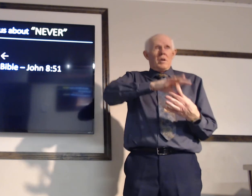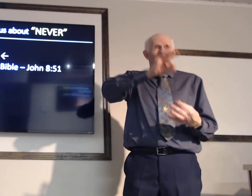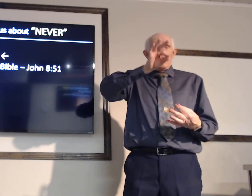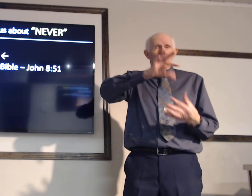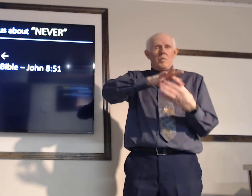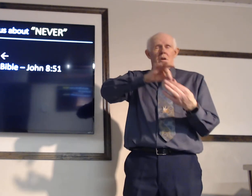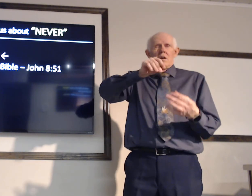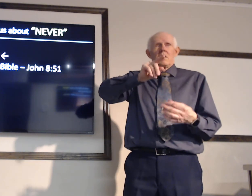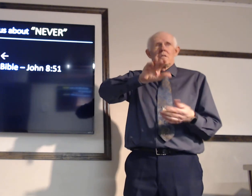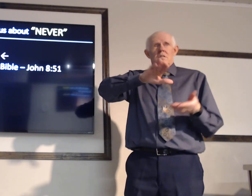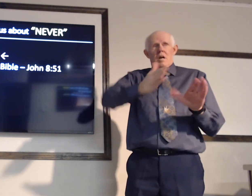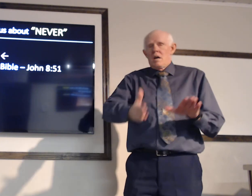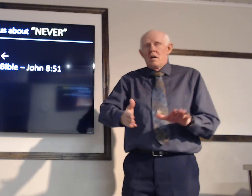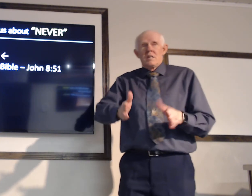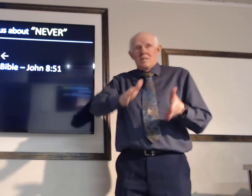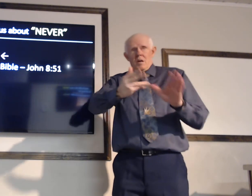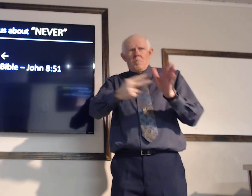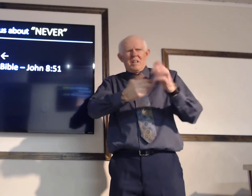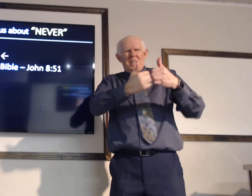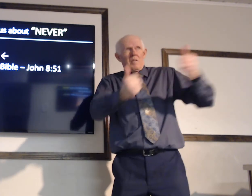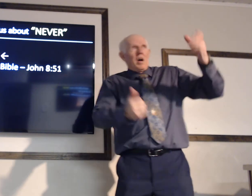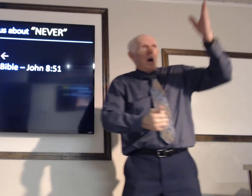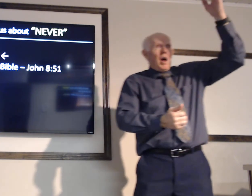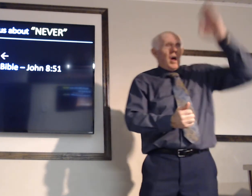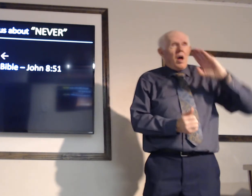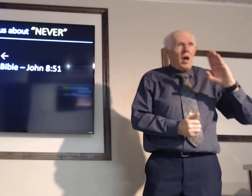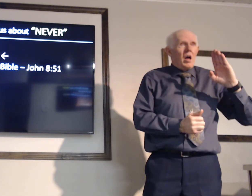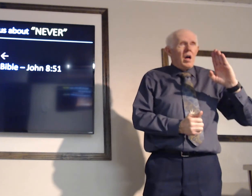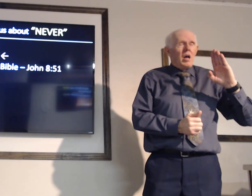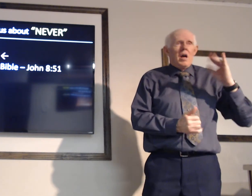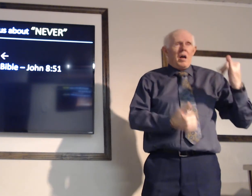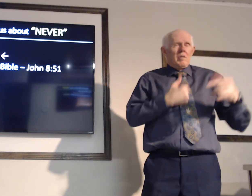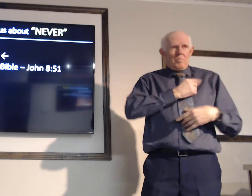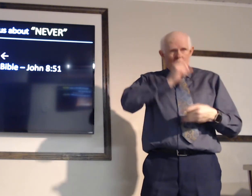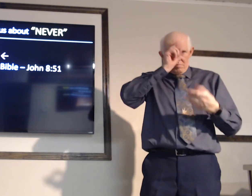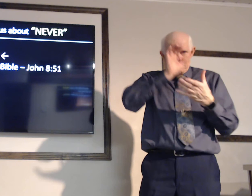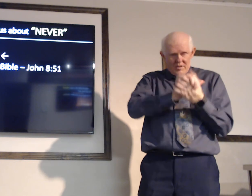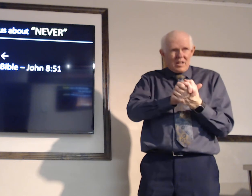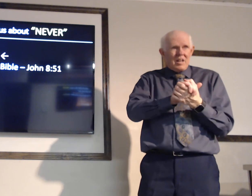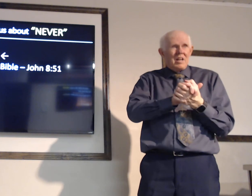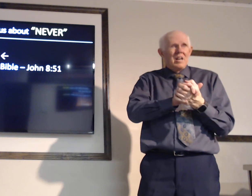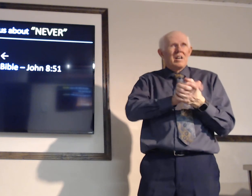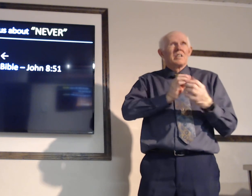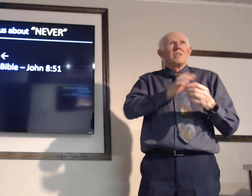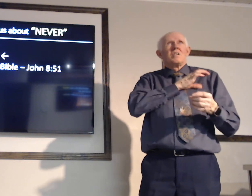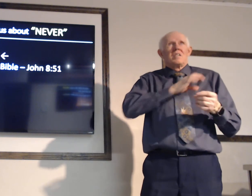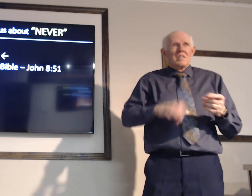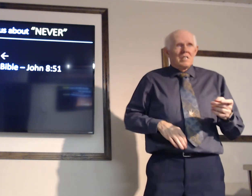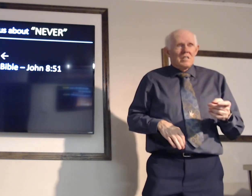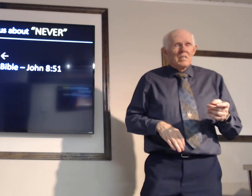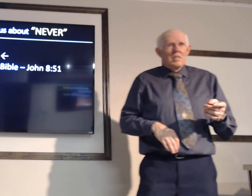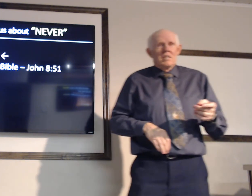die. Our body will separate from our spirit. But if we believe in